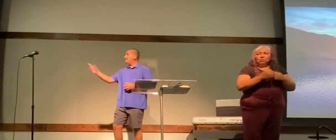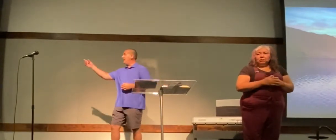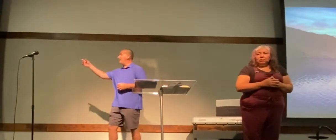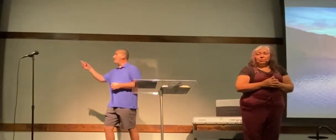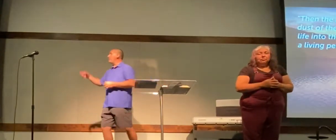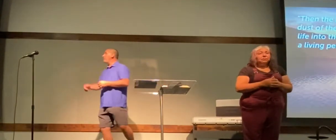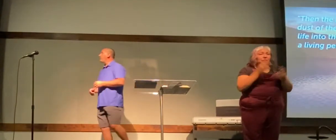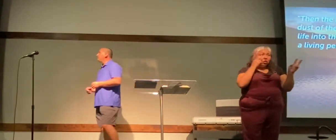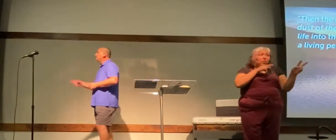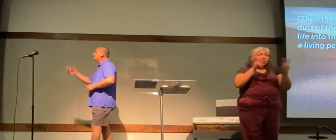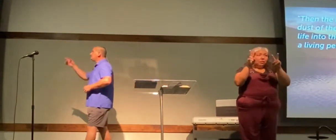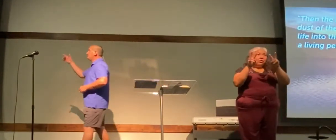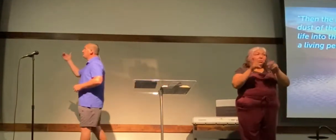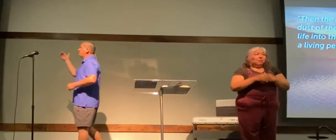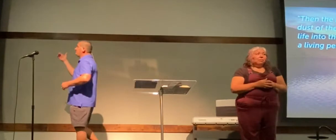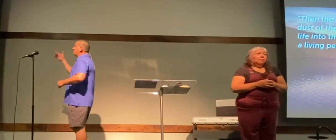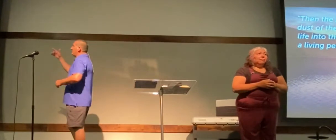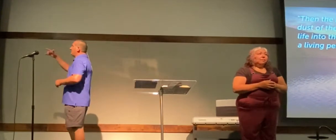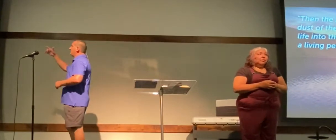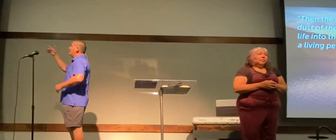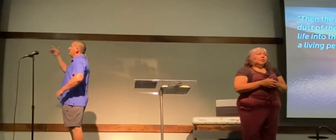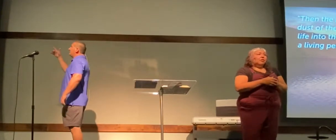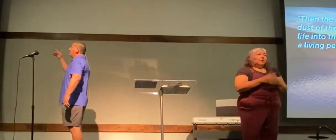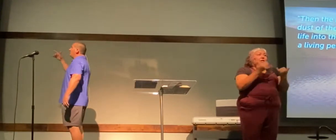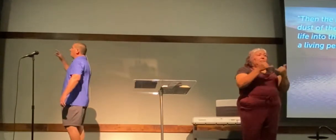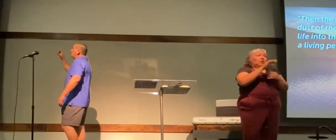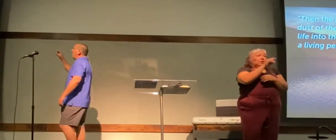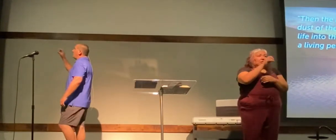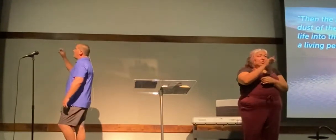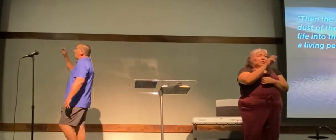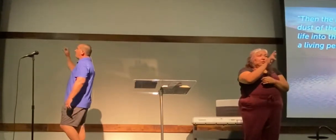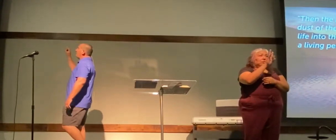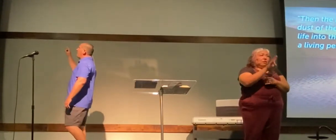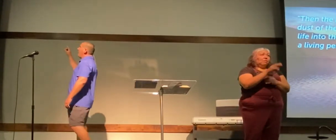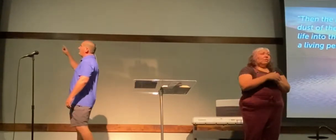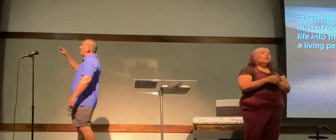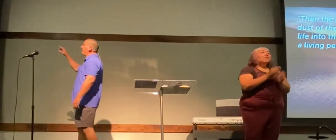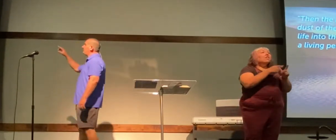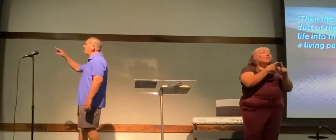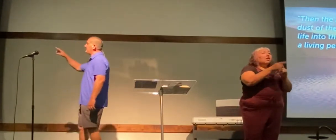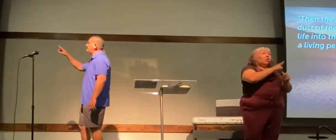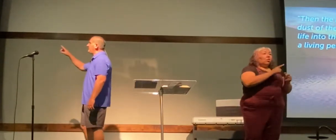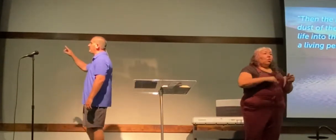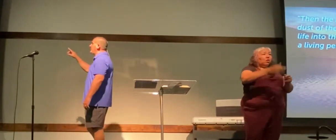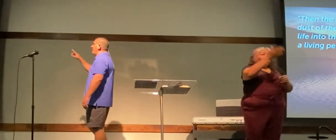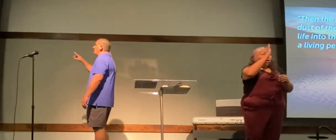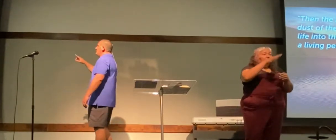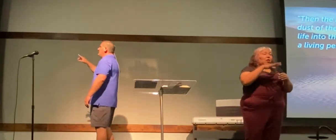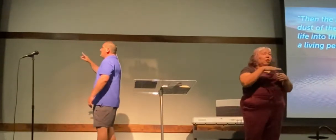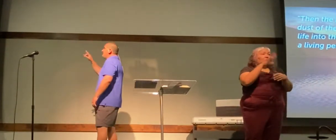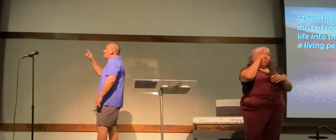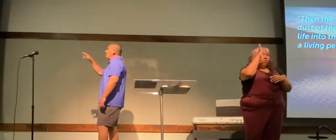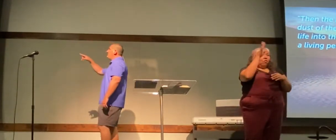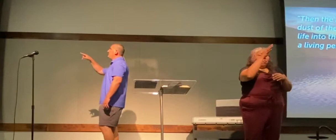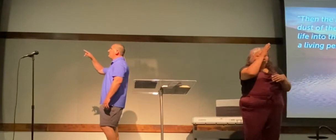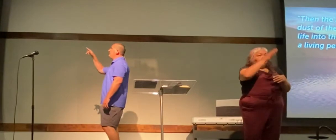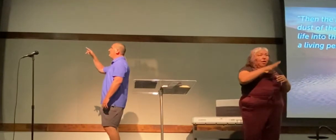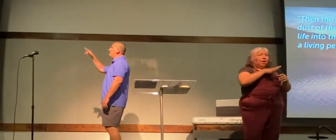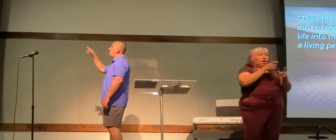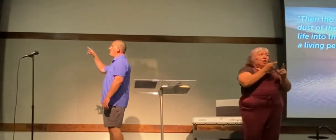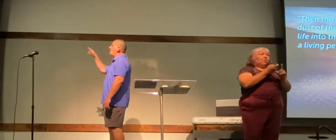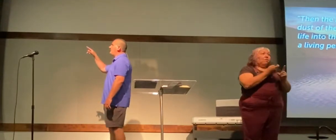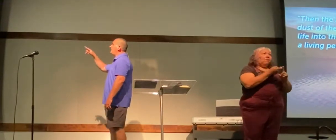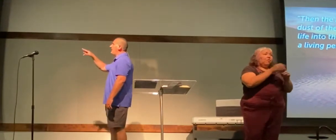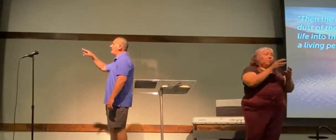Check this out. Genesis 2:7. Then the Lord God formed the man from the dust of the ground. He breathed